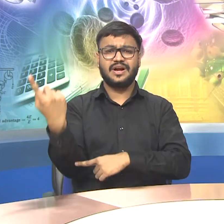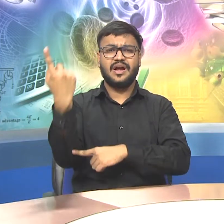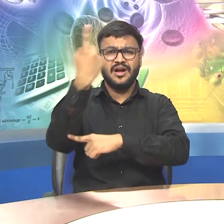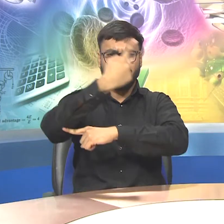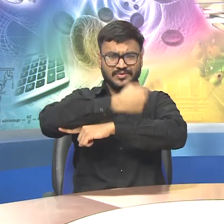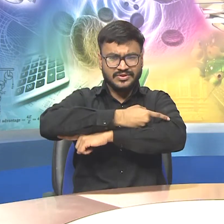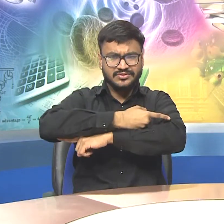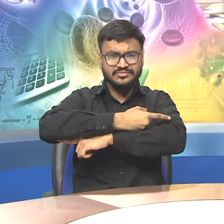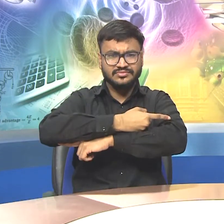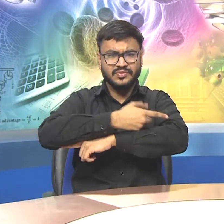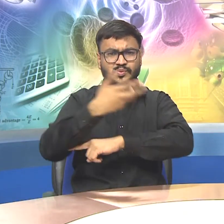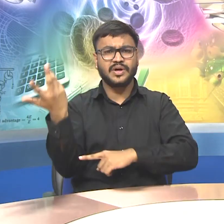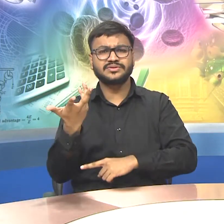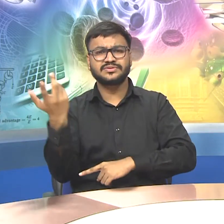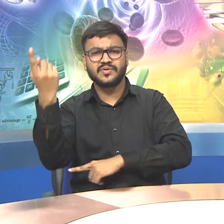And next is when